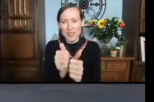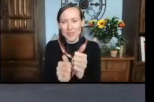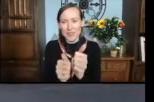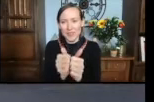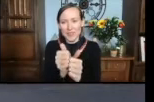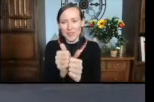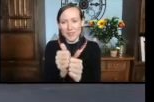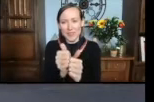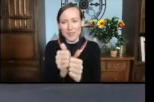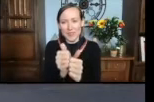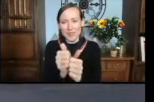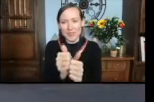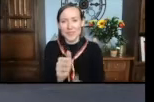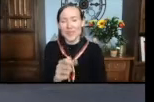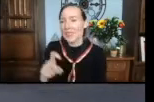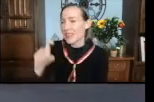brother.